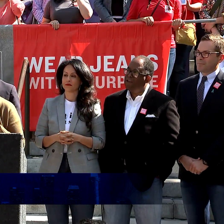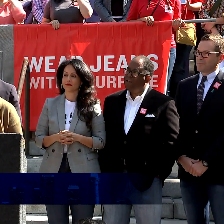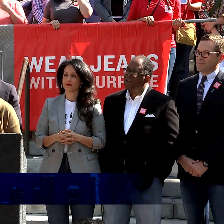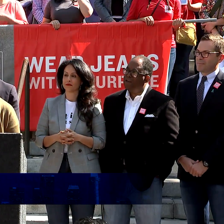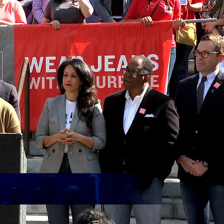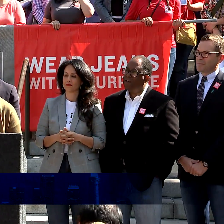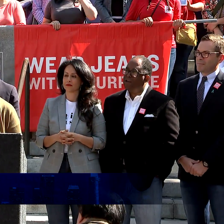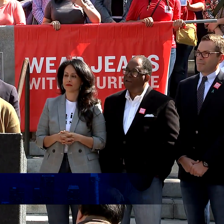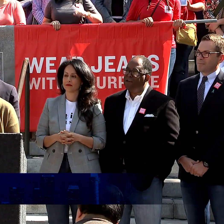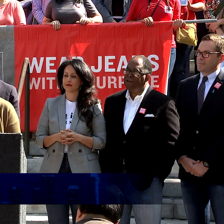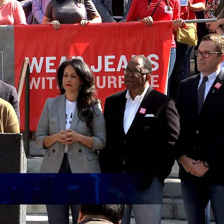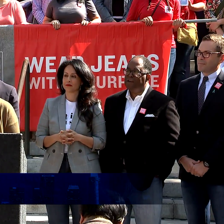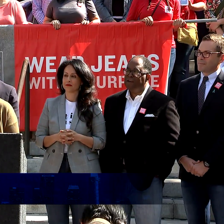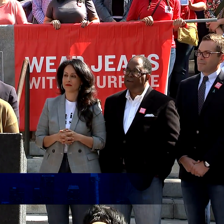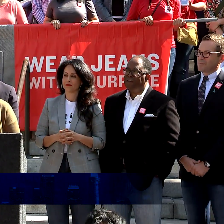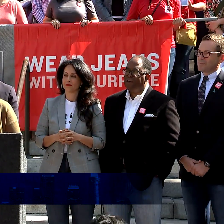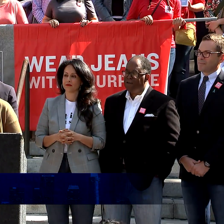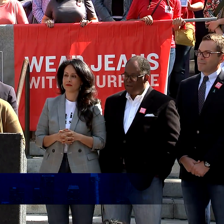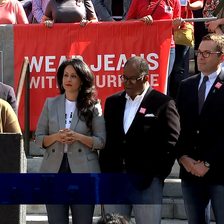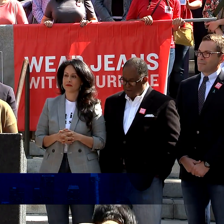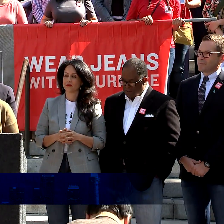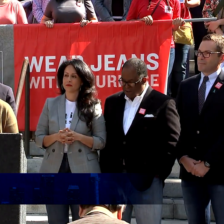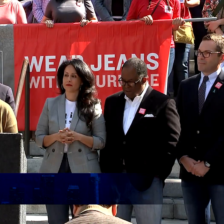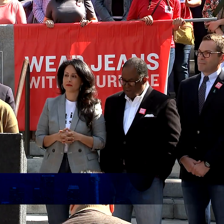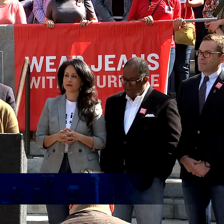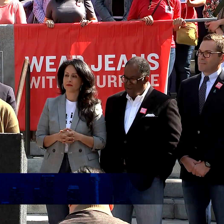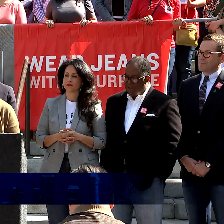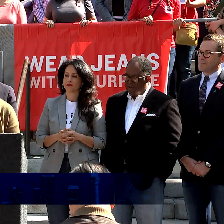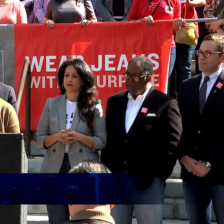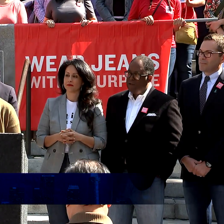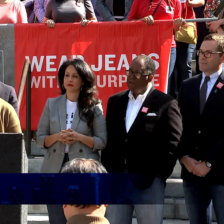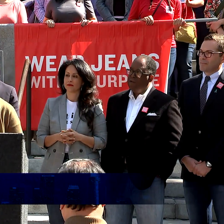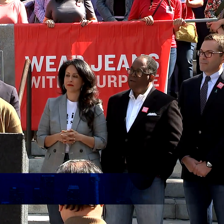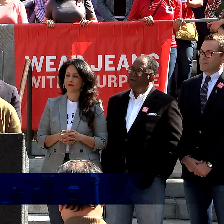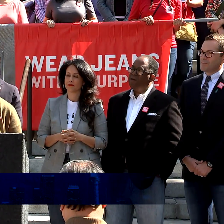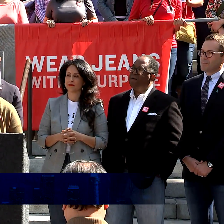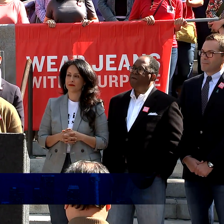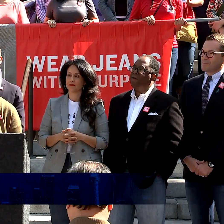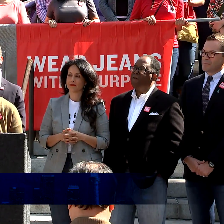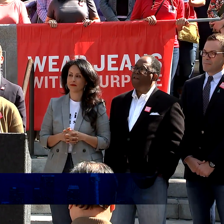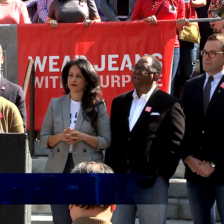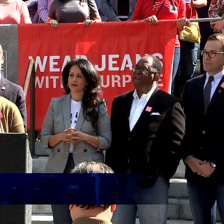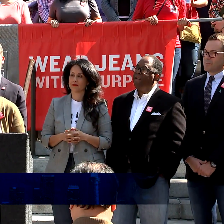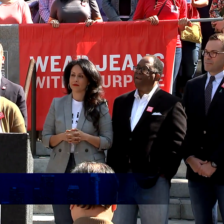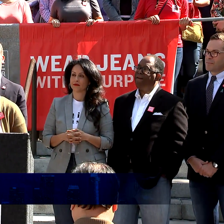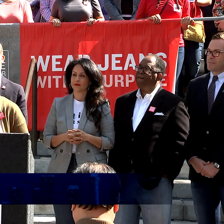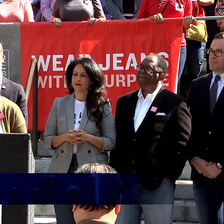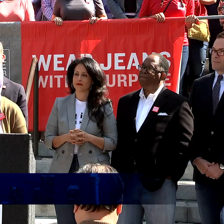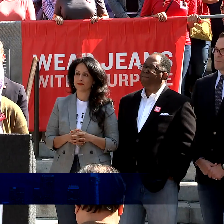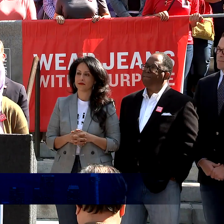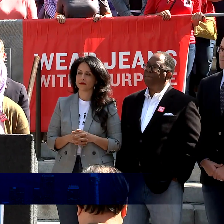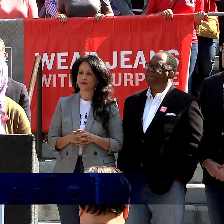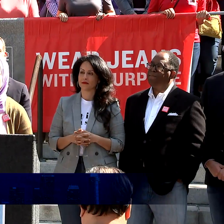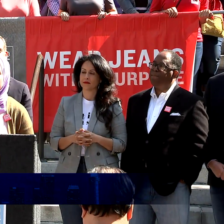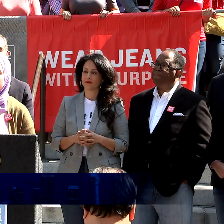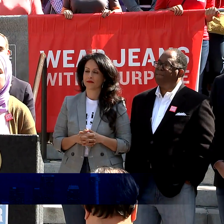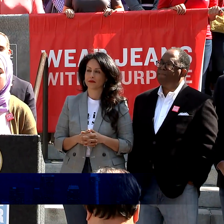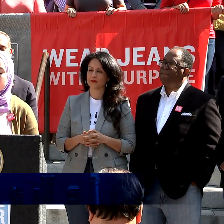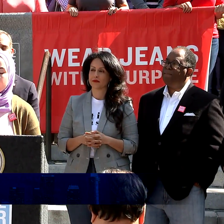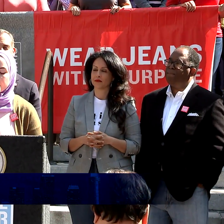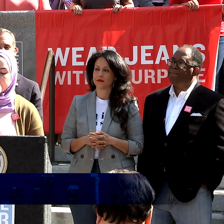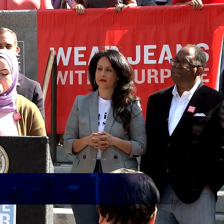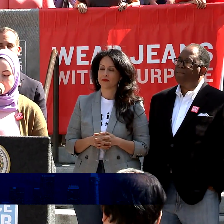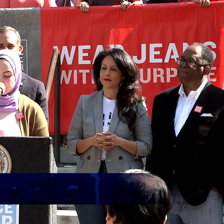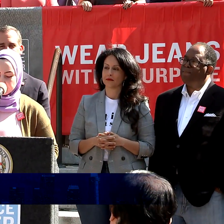Good morning, everyone. As a survivor and born and bred Los Angeles girl, I'm very honored to be here, and I'm going to share a spoken word piece with you